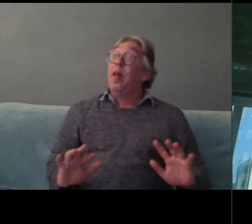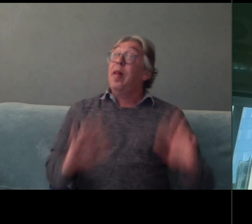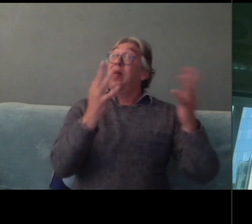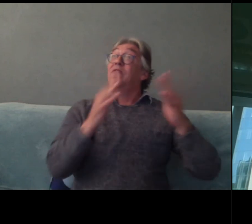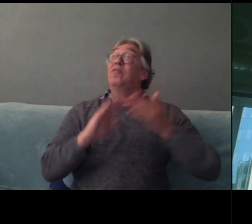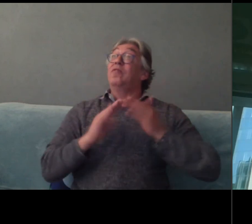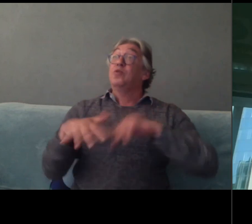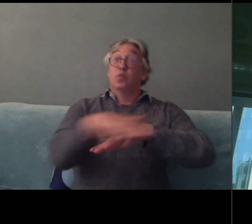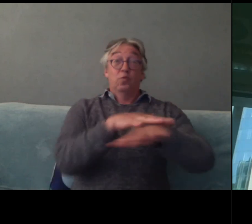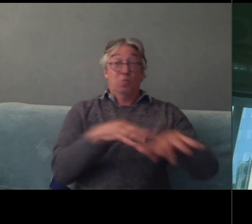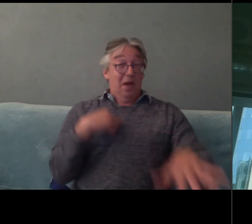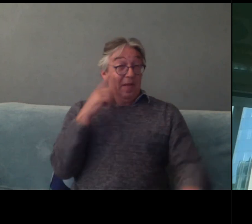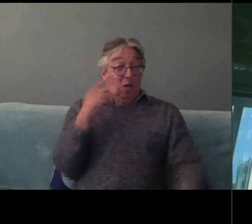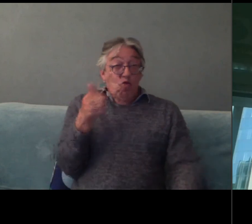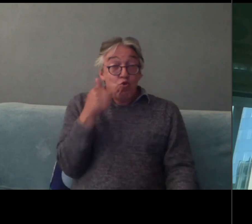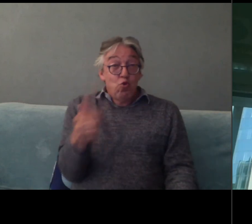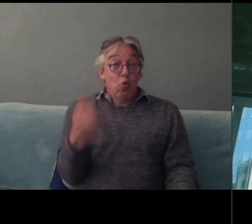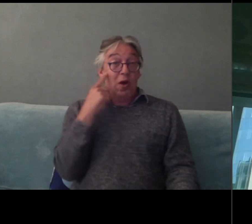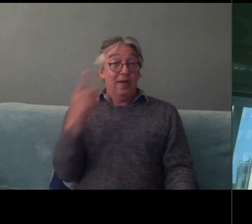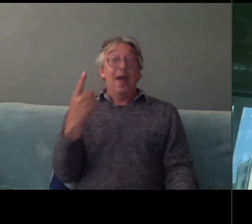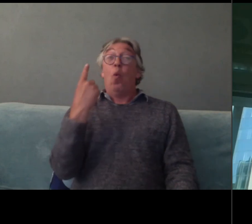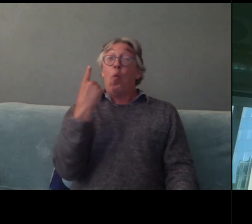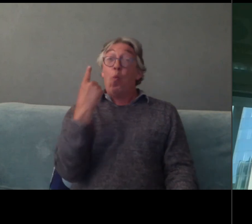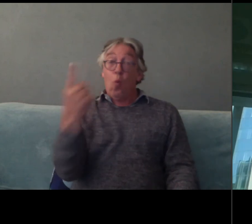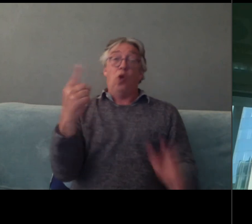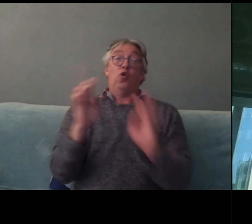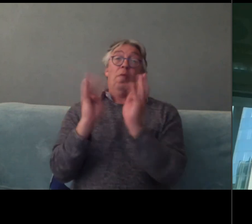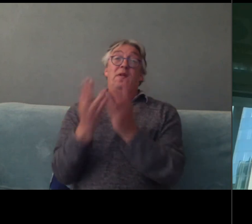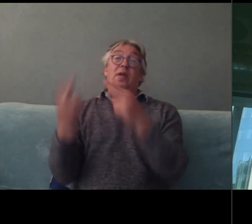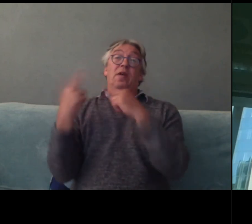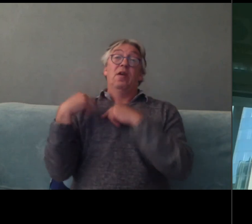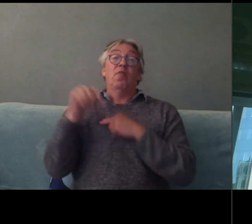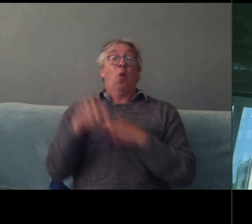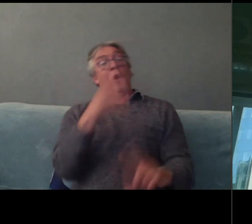directive to go in that direction.